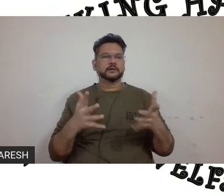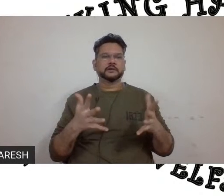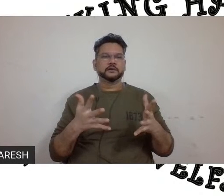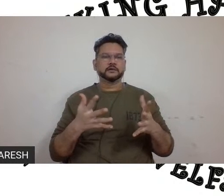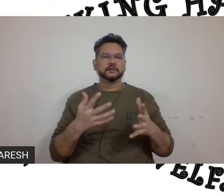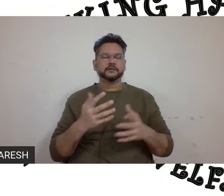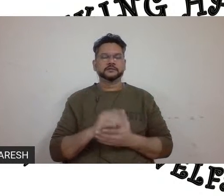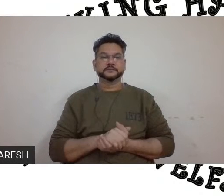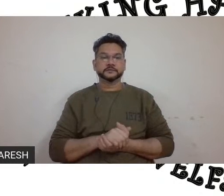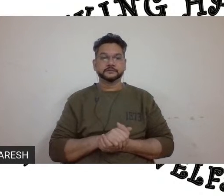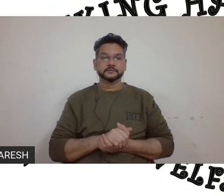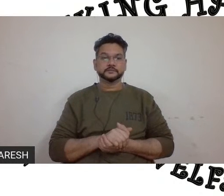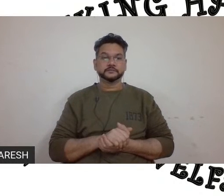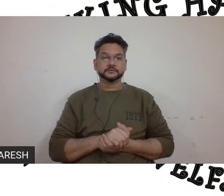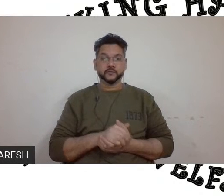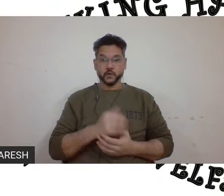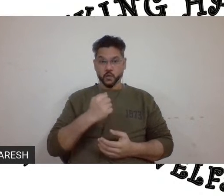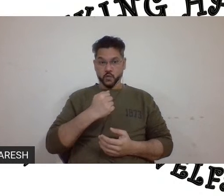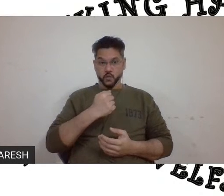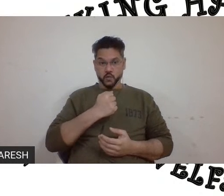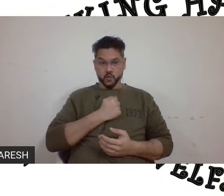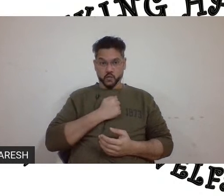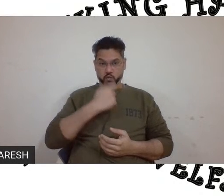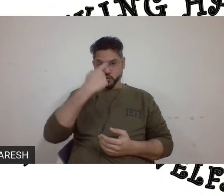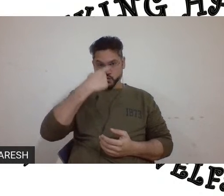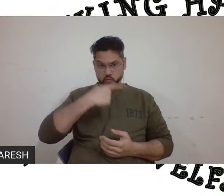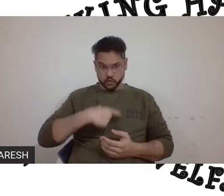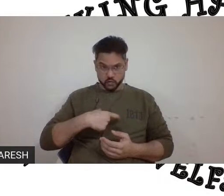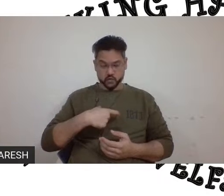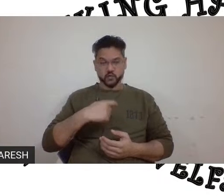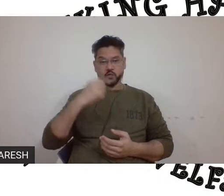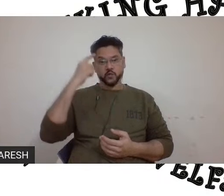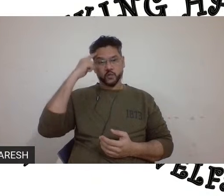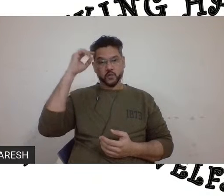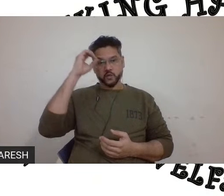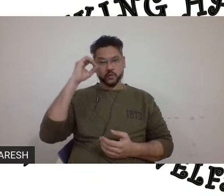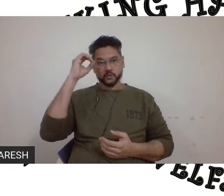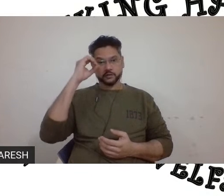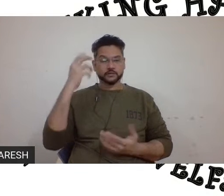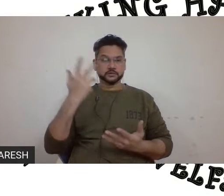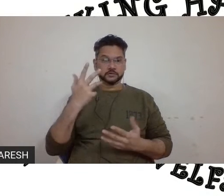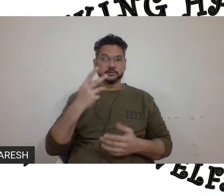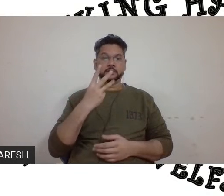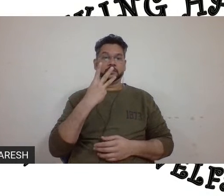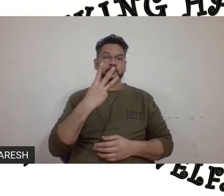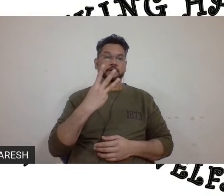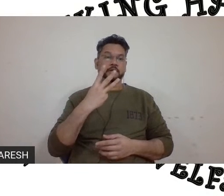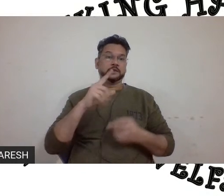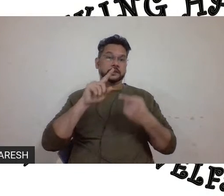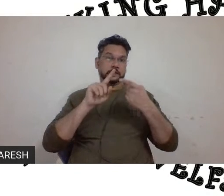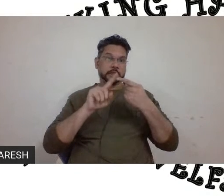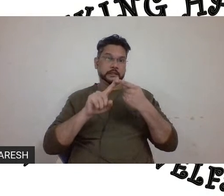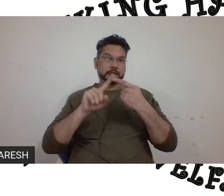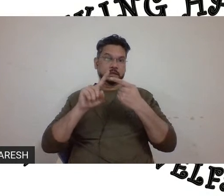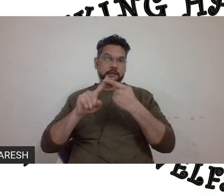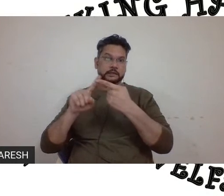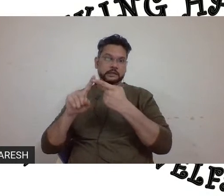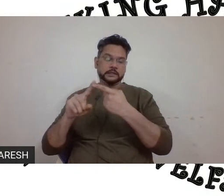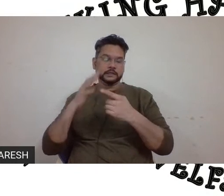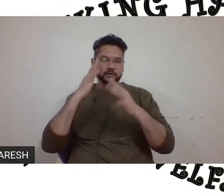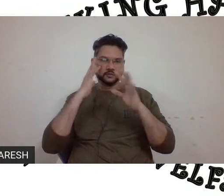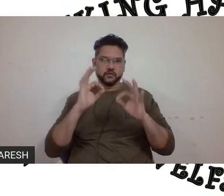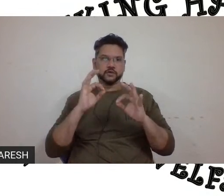In my individual opinion, 3E is very important in the life of person with disabilities.